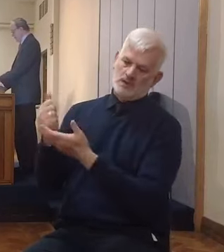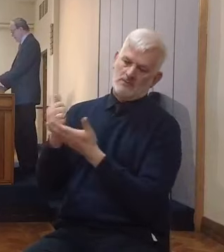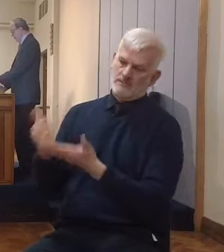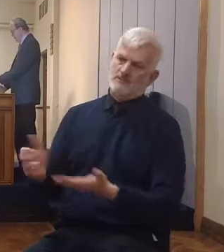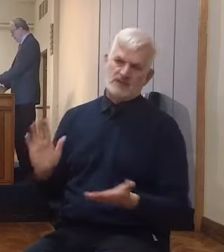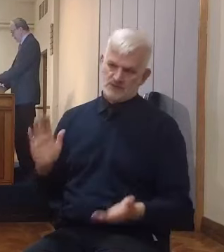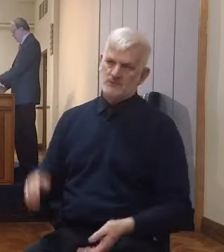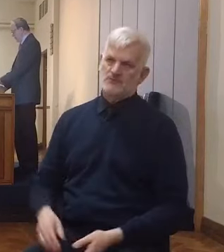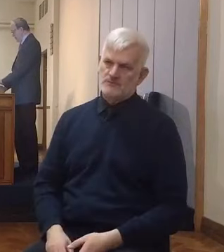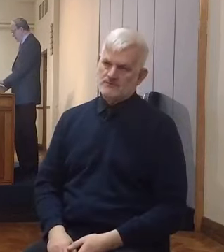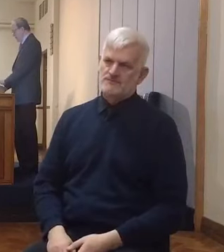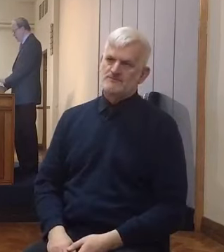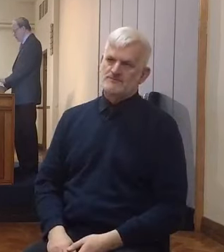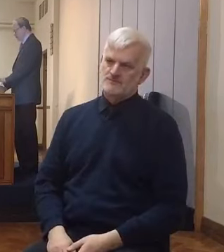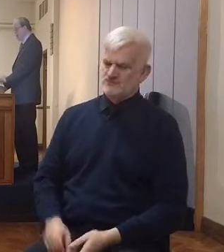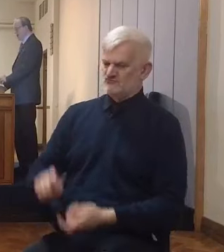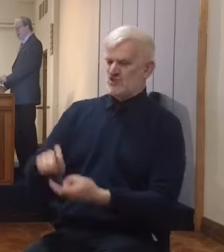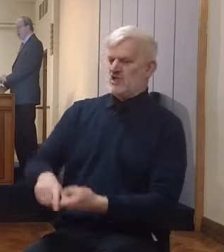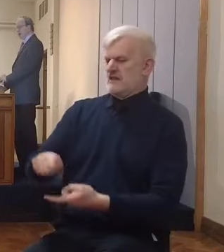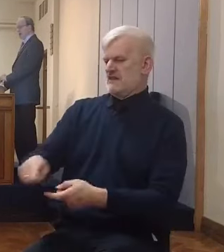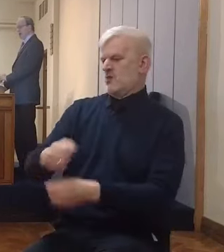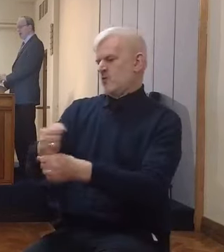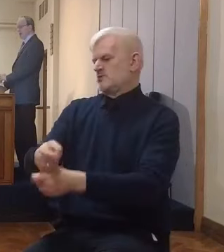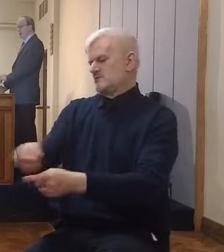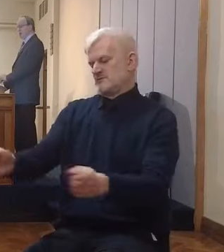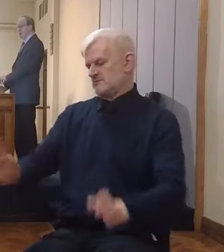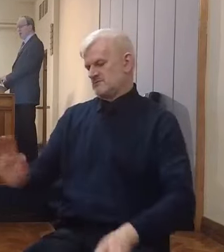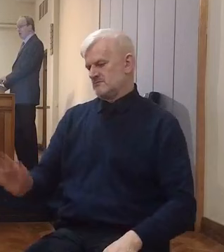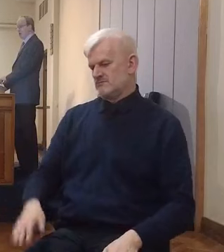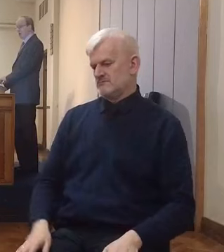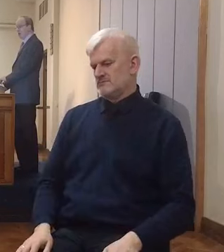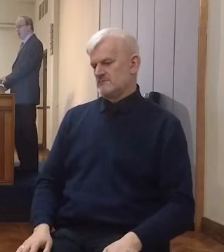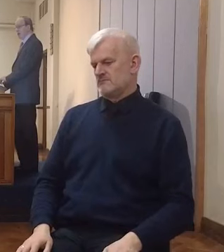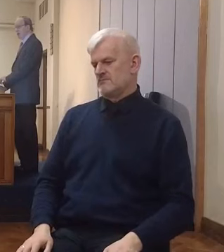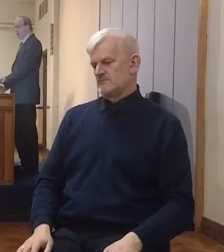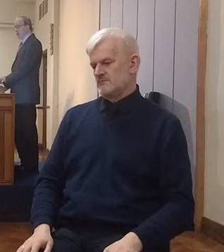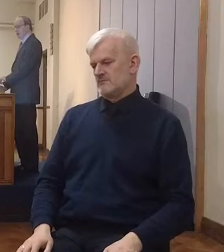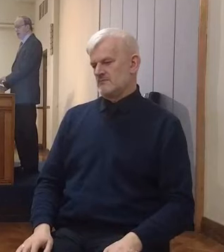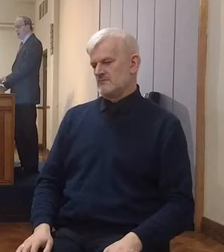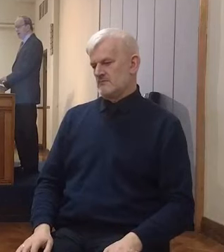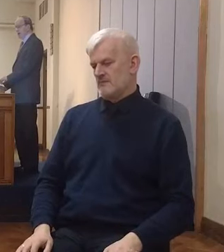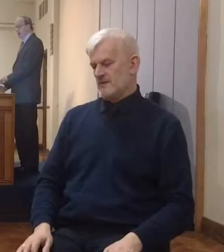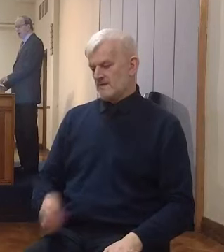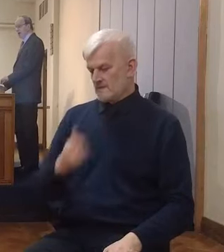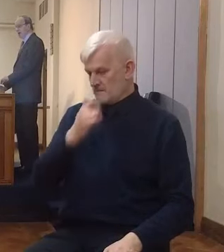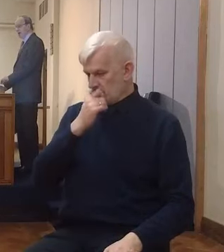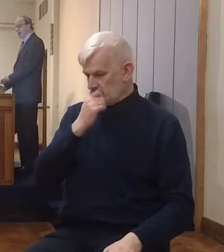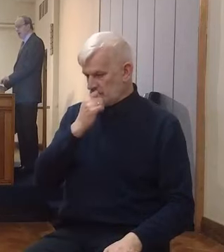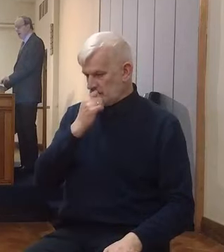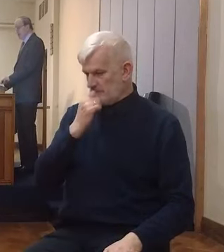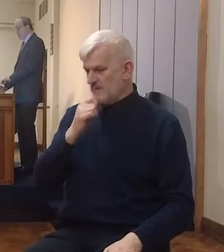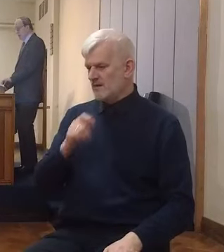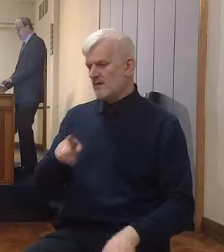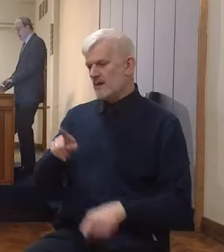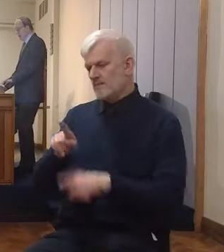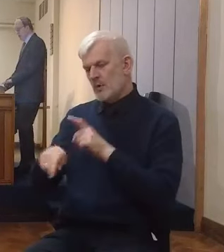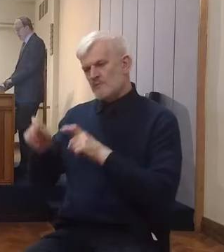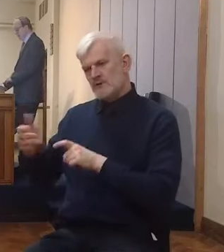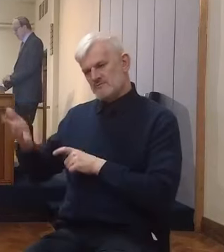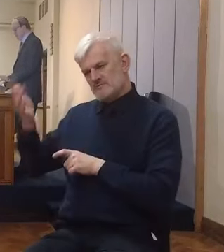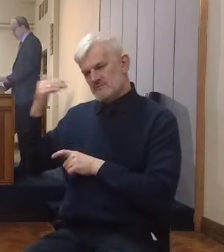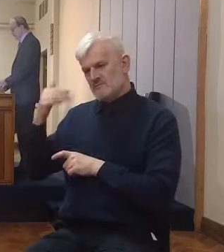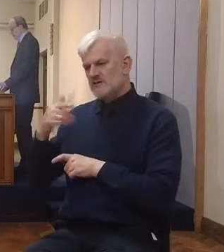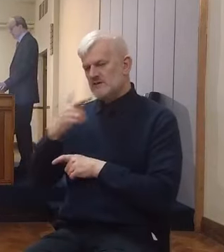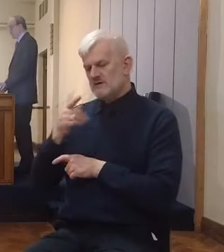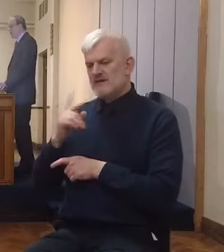the reason why all the writers think execution of the horse was in mind was so